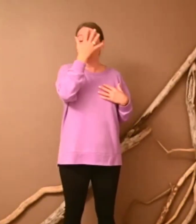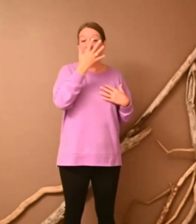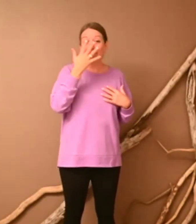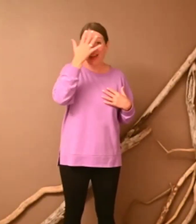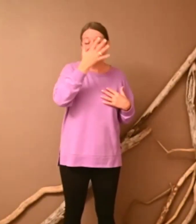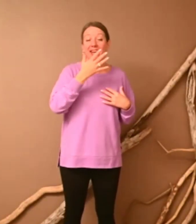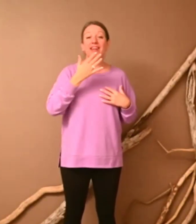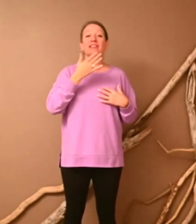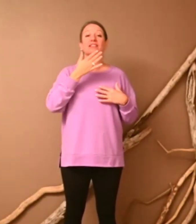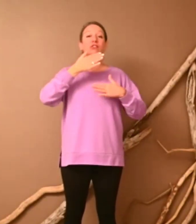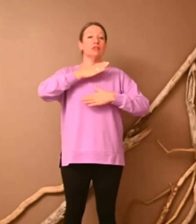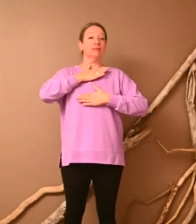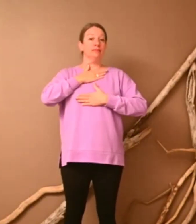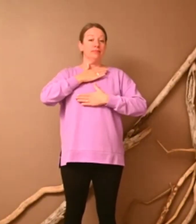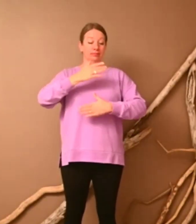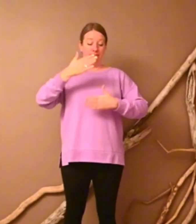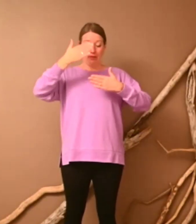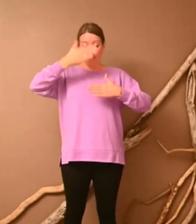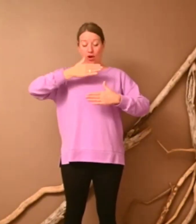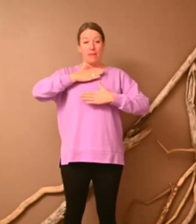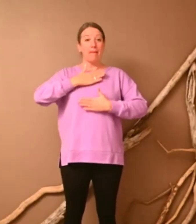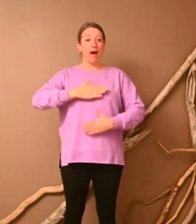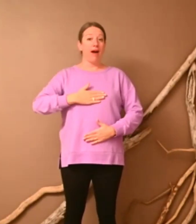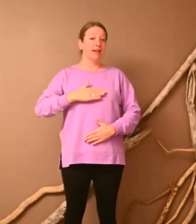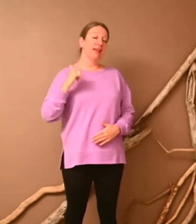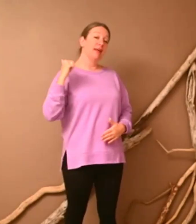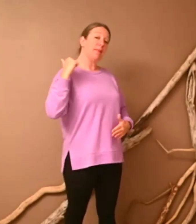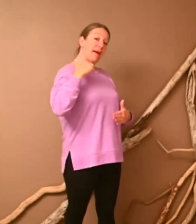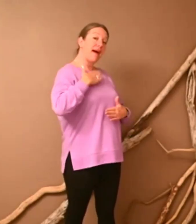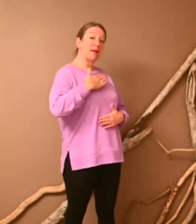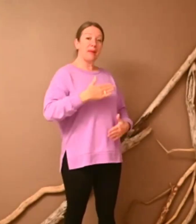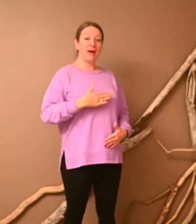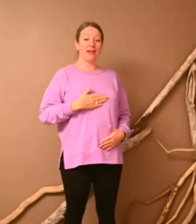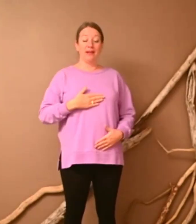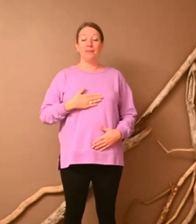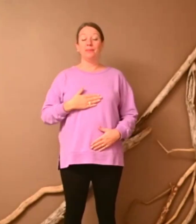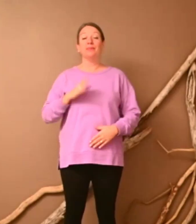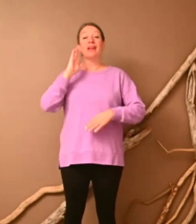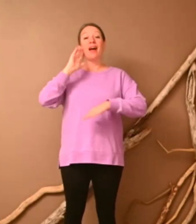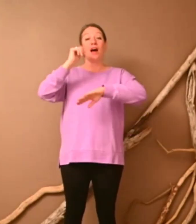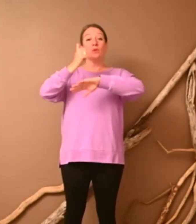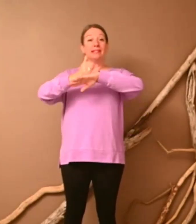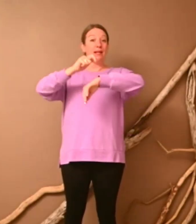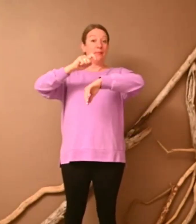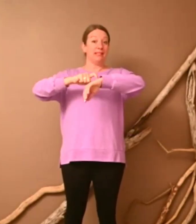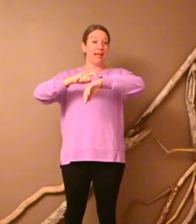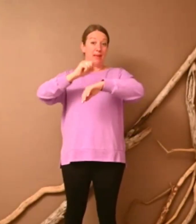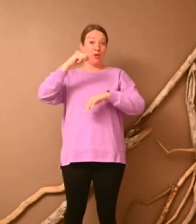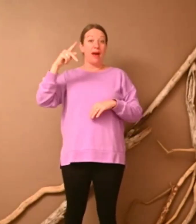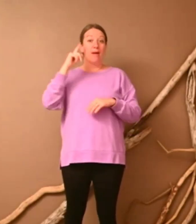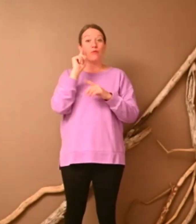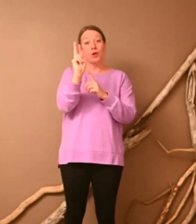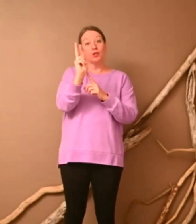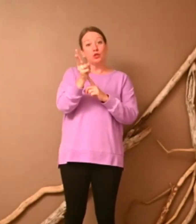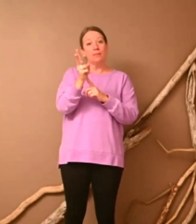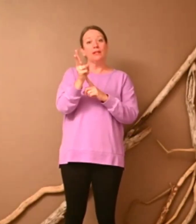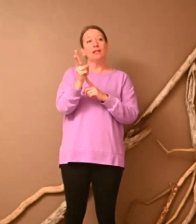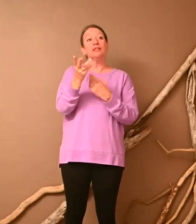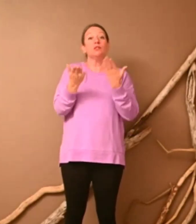Maybe noticing any sensation here in your face, or your front body, or your back body. I